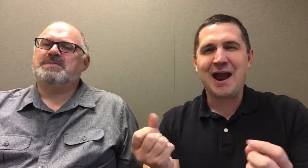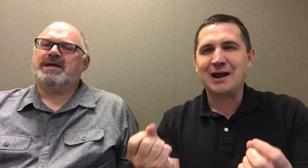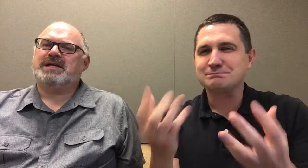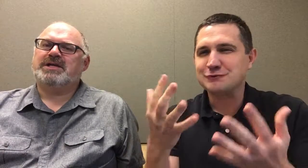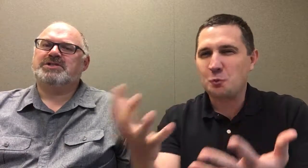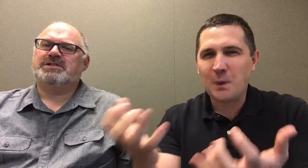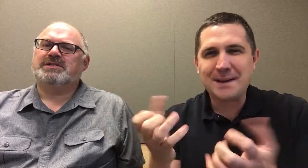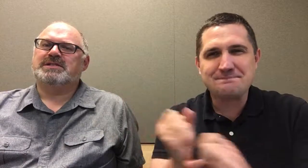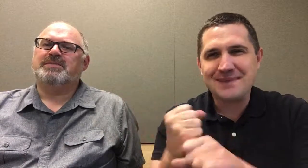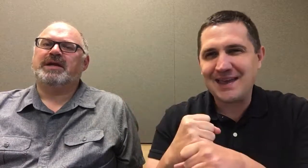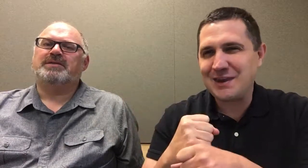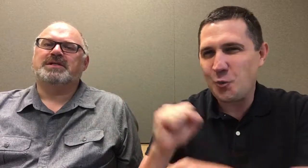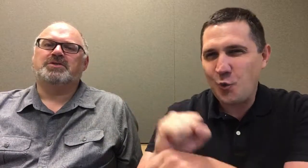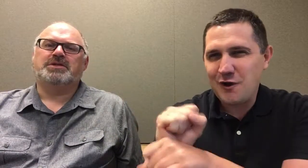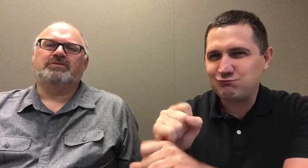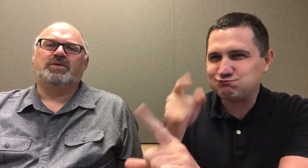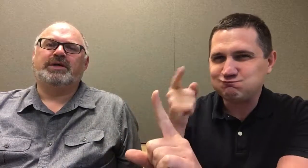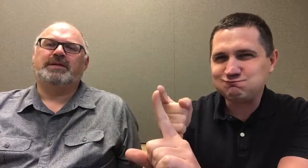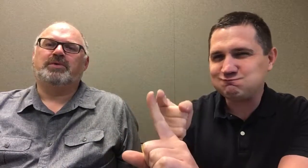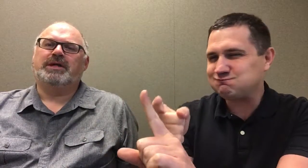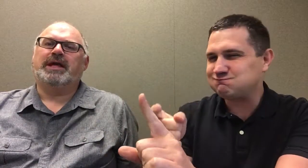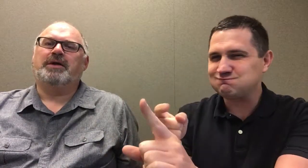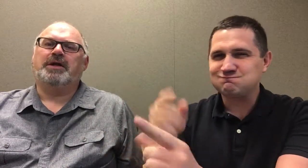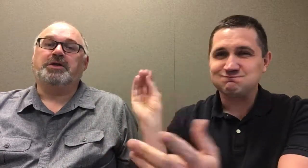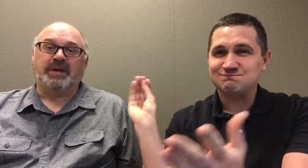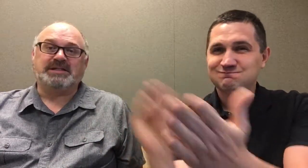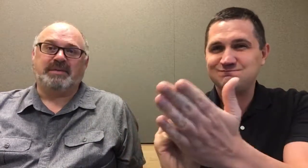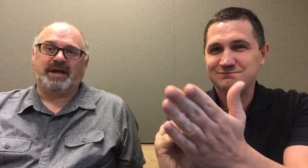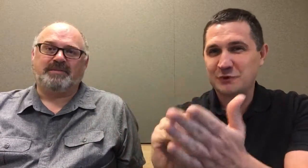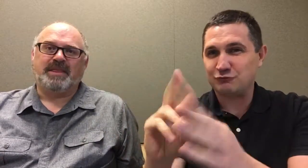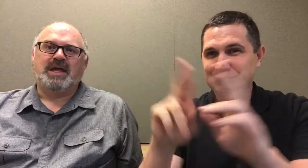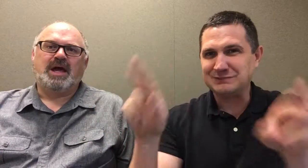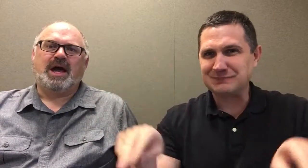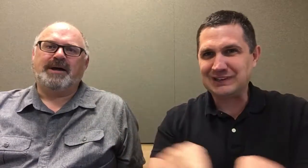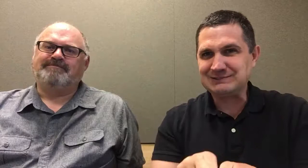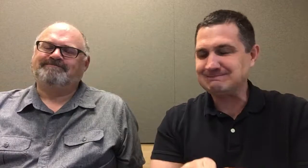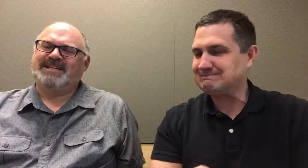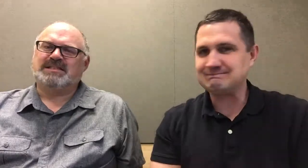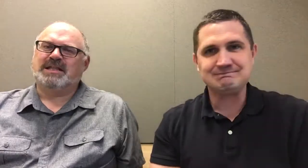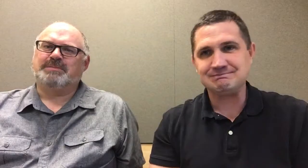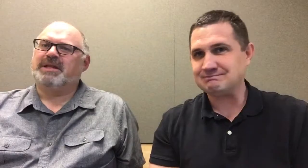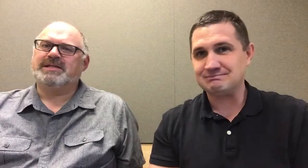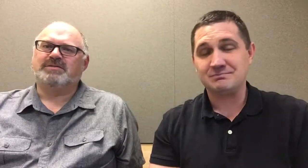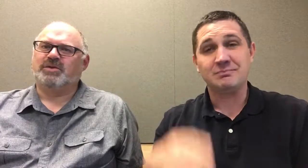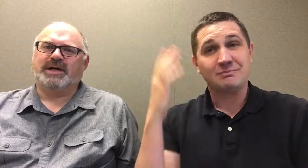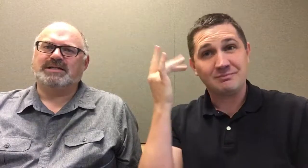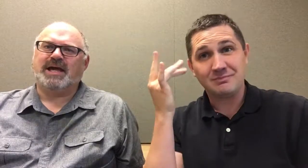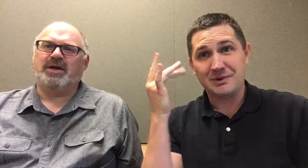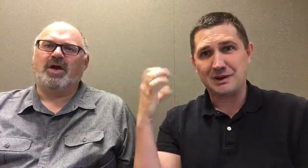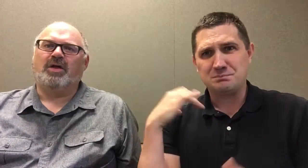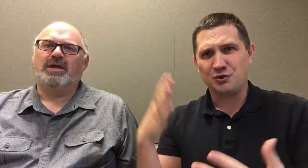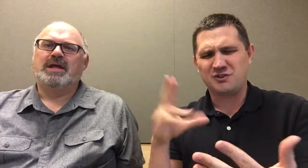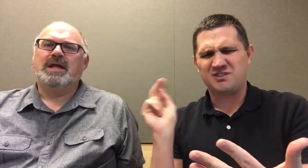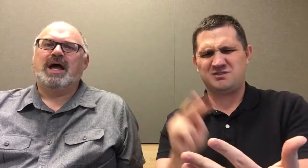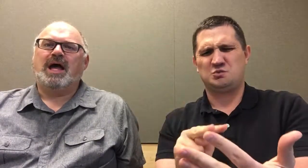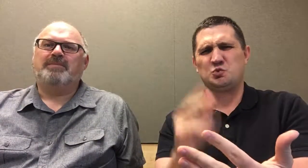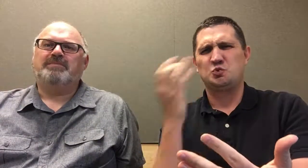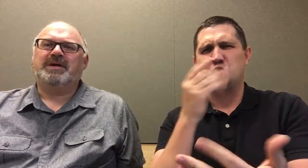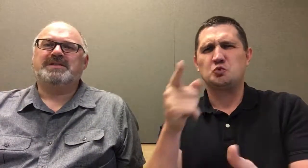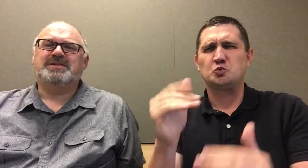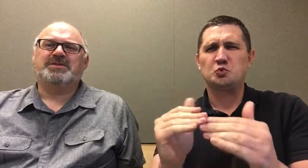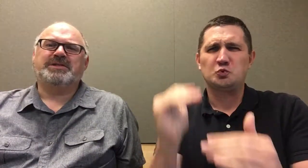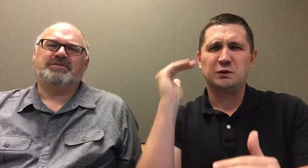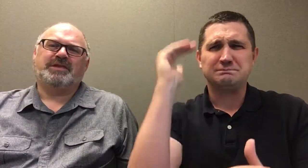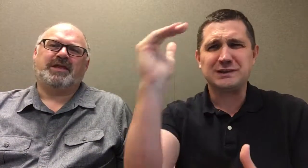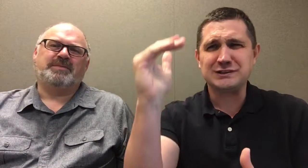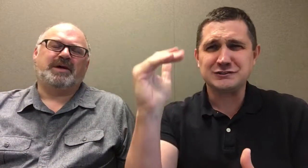Salary expectations is something else that you should avoid putting down on your resume. That's not the place for it at all.